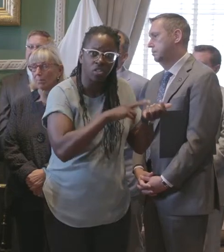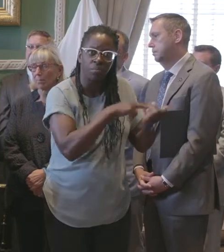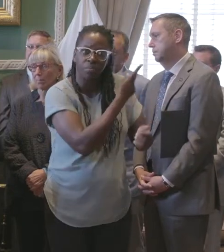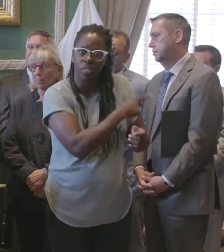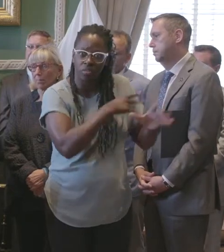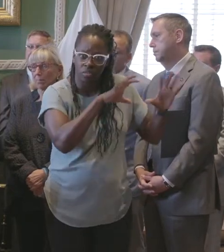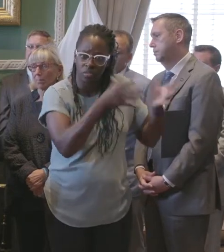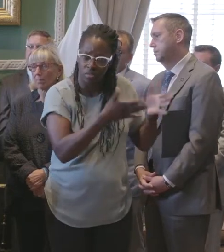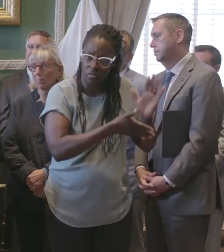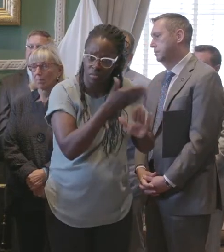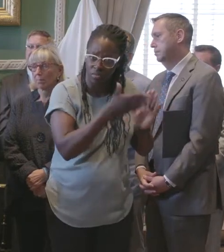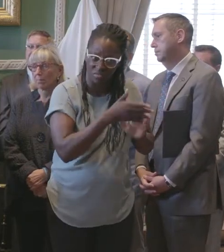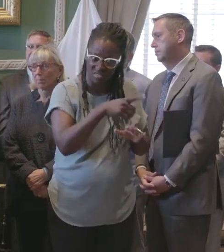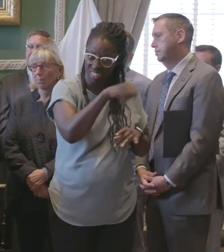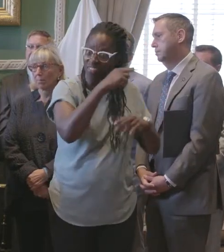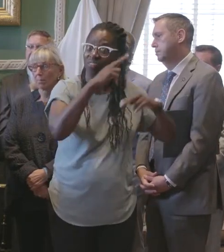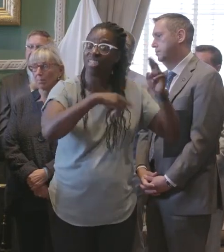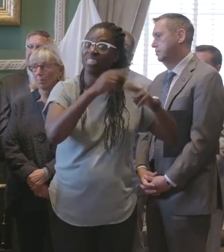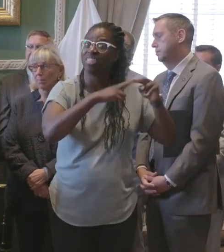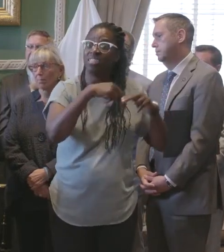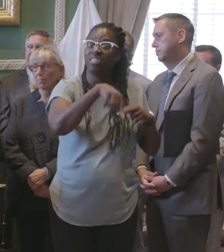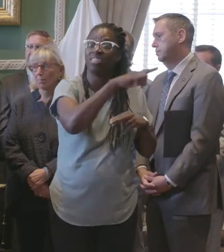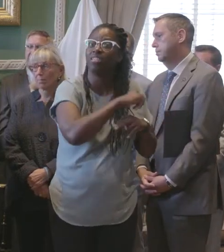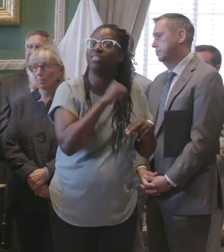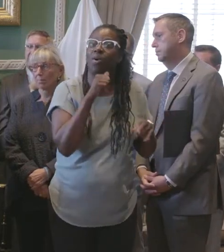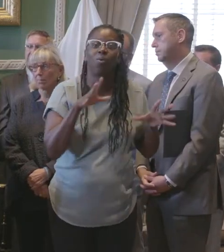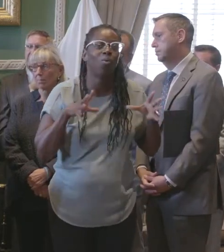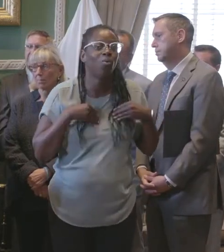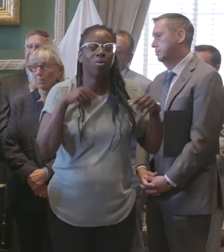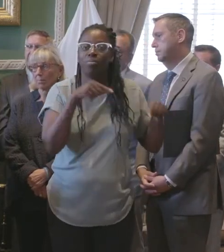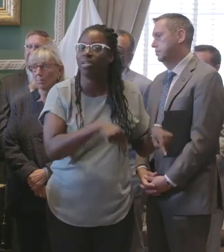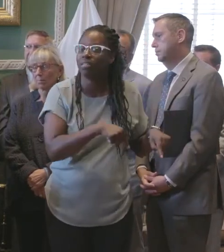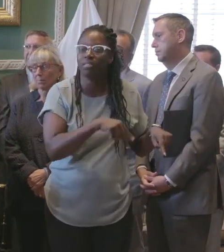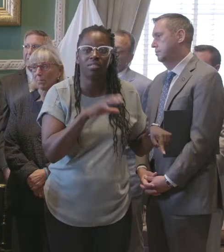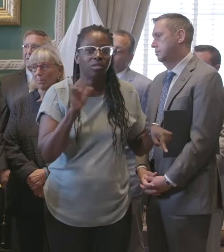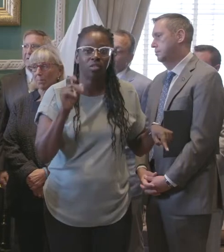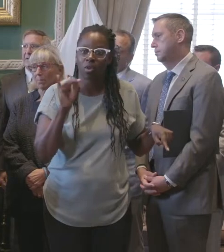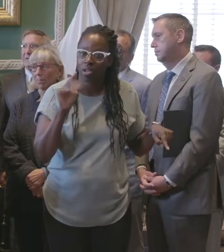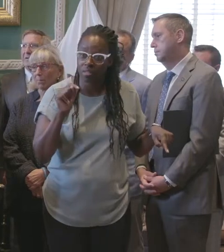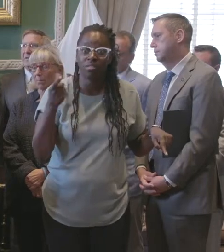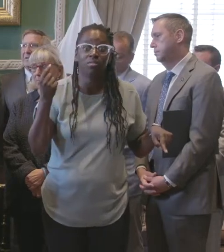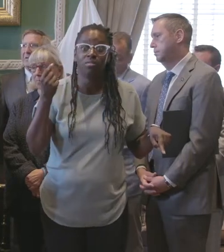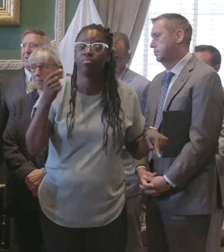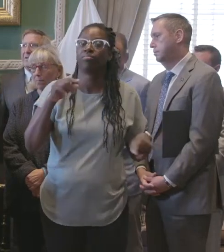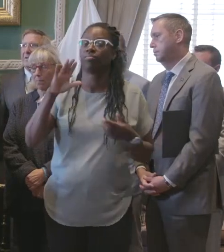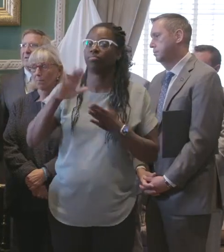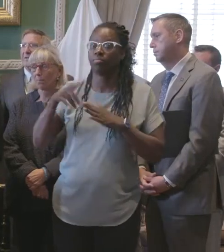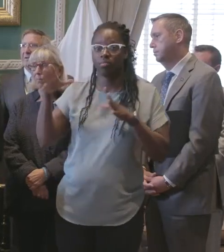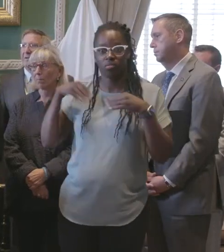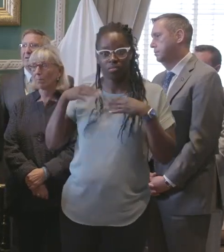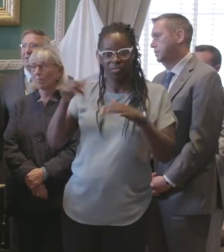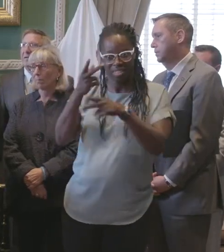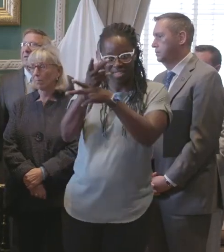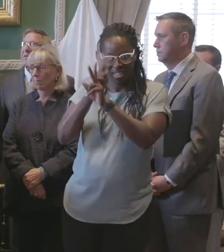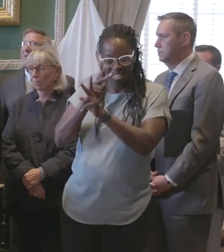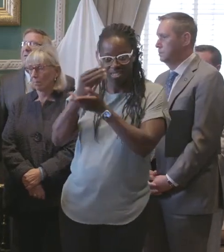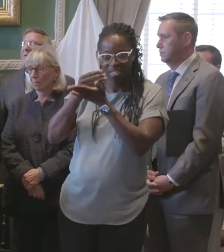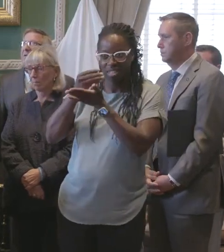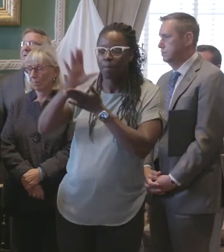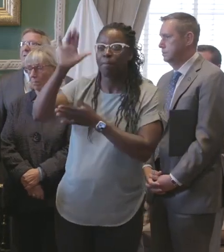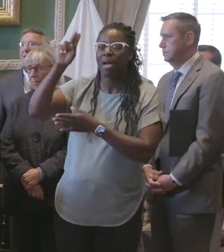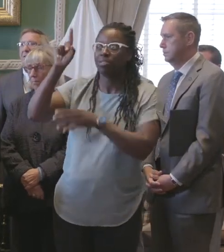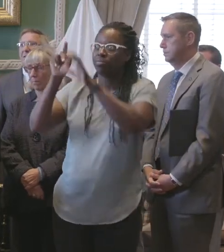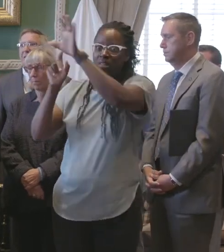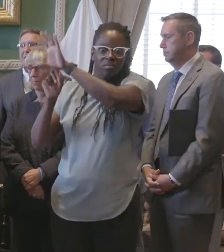are not owned by Stewart. They're actually owned by lenders and a bank. And what's happening here and what we call on to